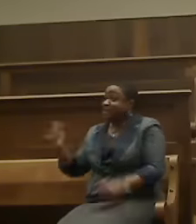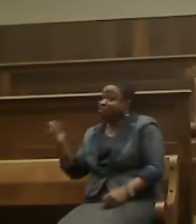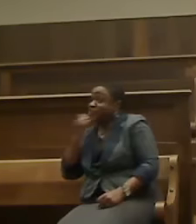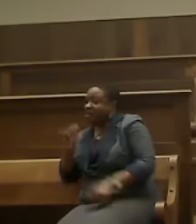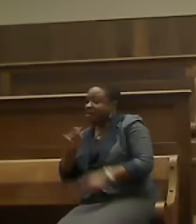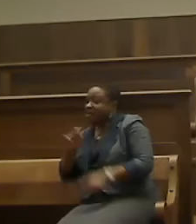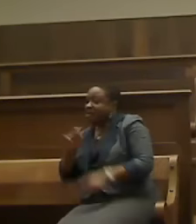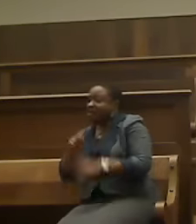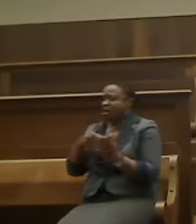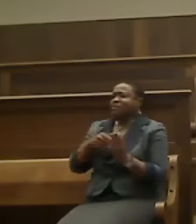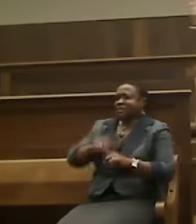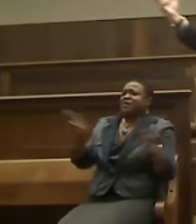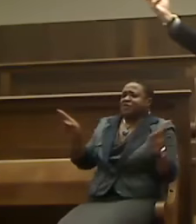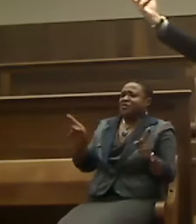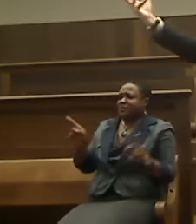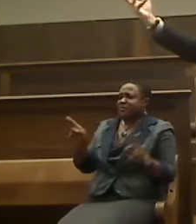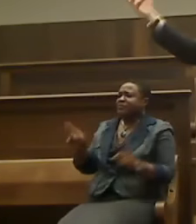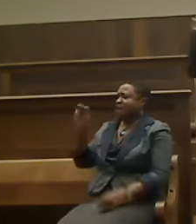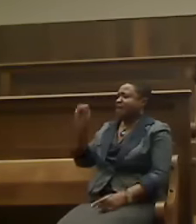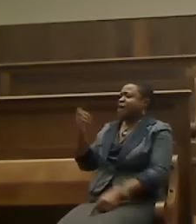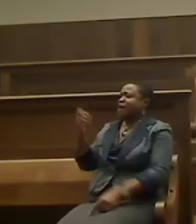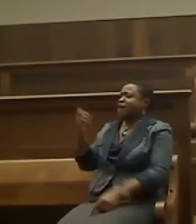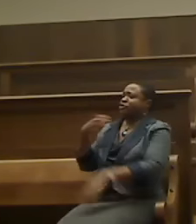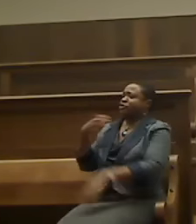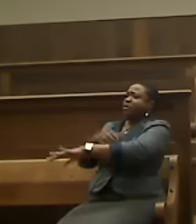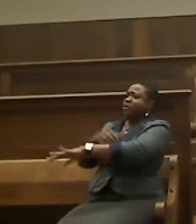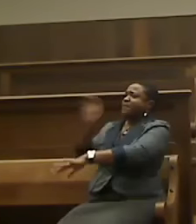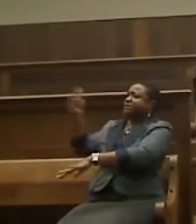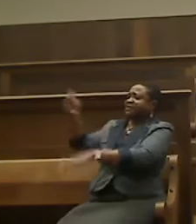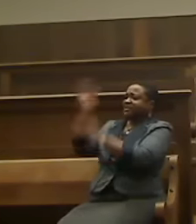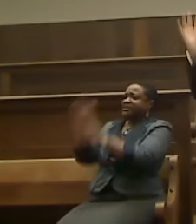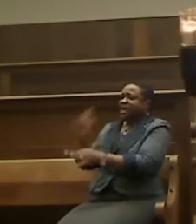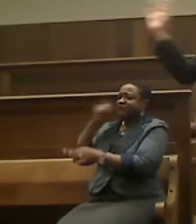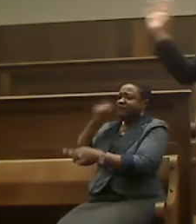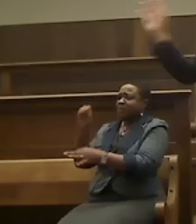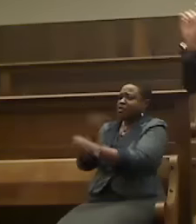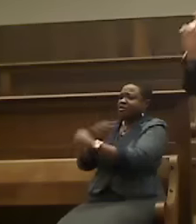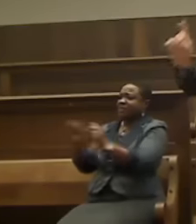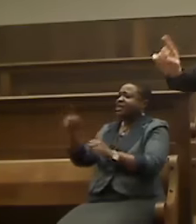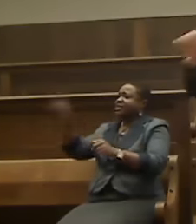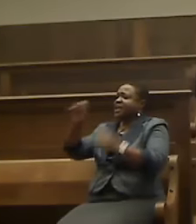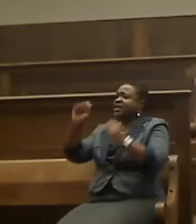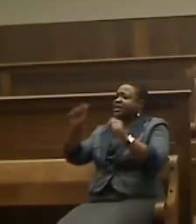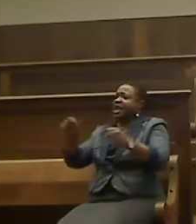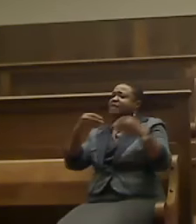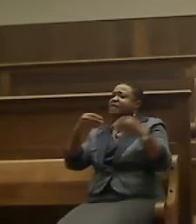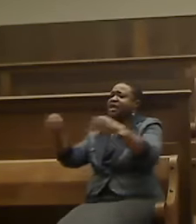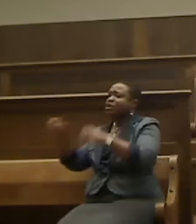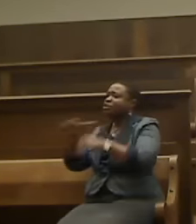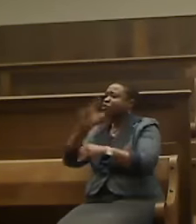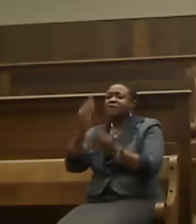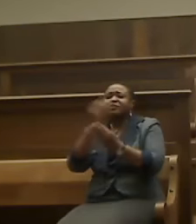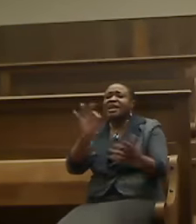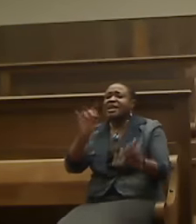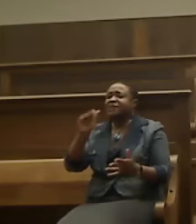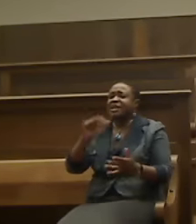not going to get this wrong. They are empowered to determine if their own GMOs are safe, and they can put it on the market without telling the FDA or